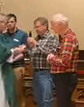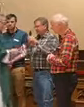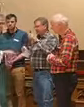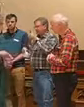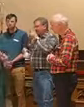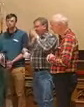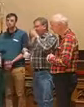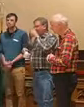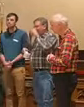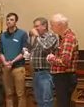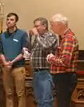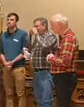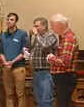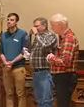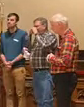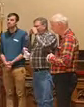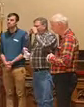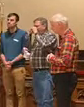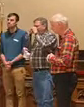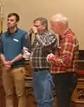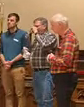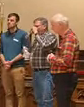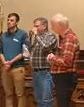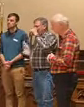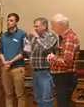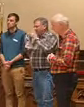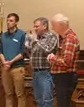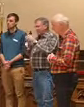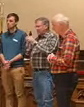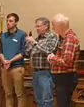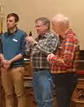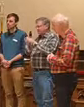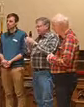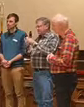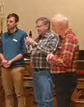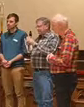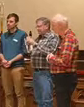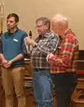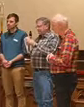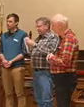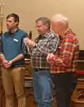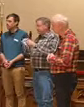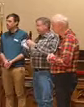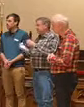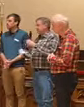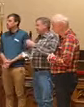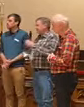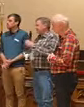Thank you.